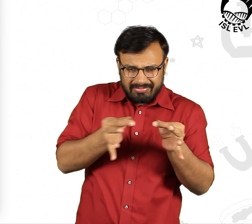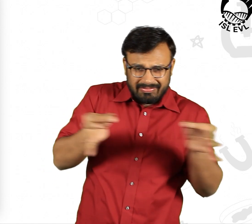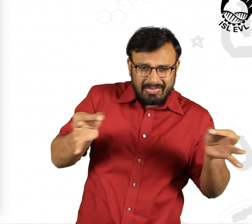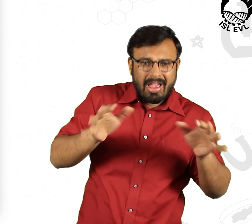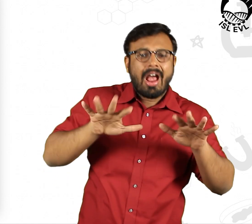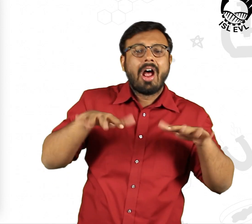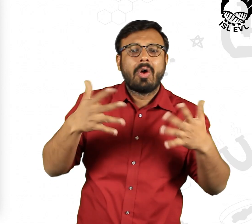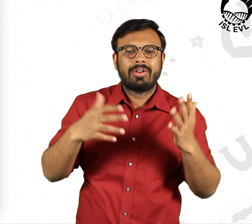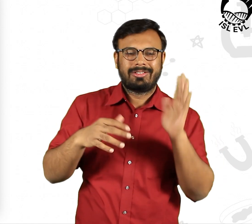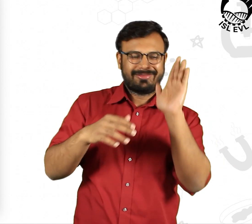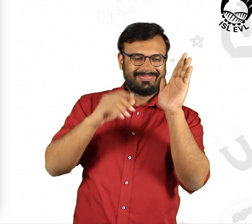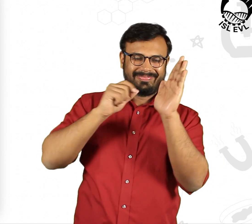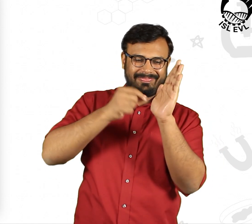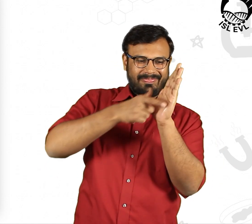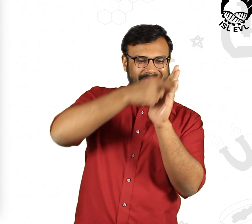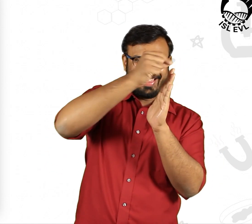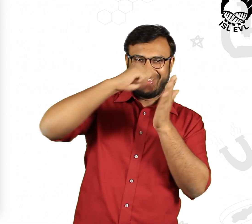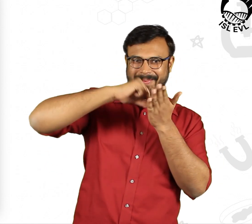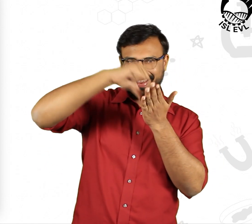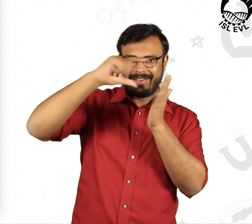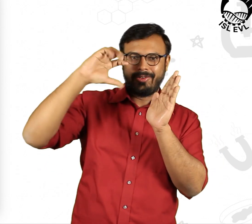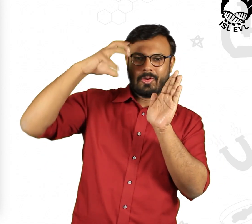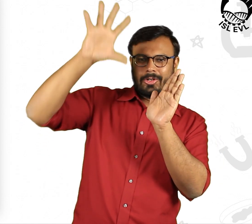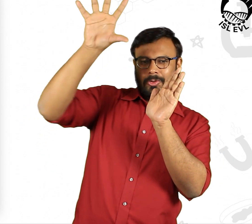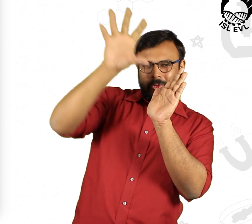size and number of stomata,